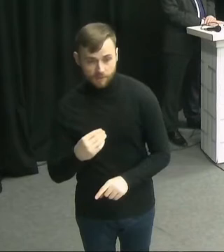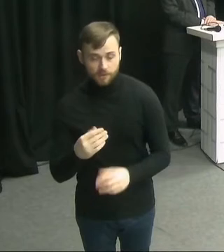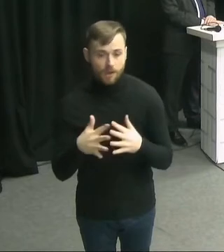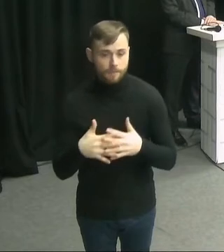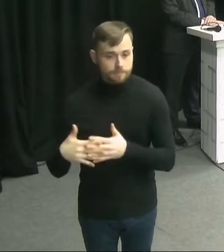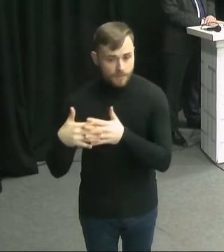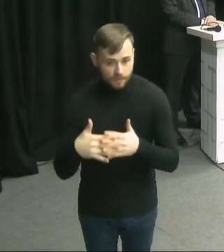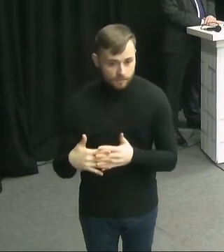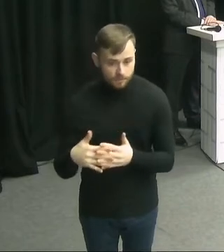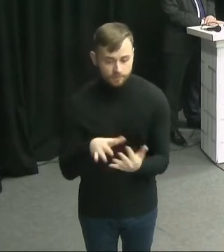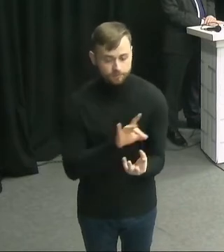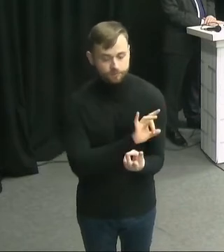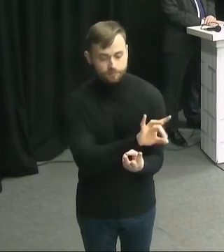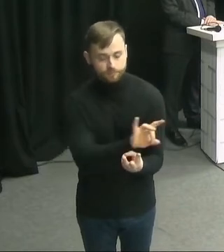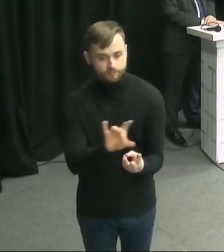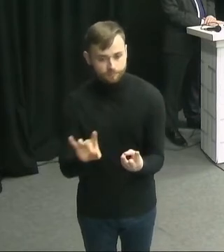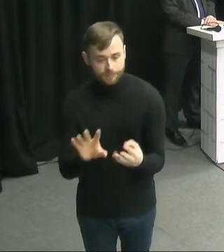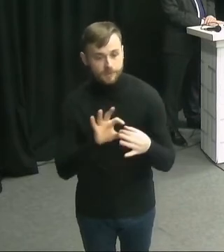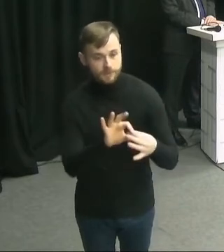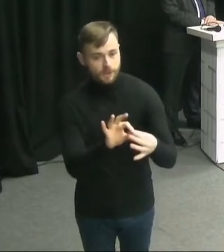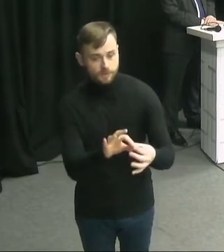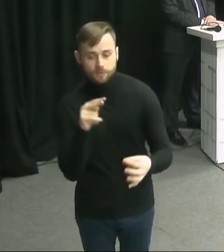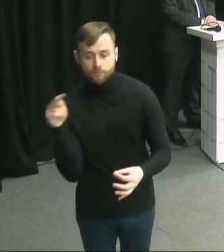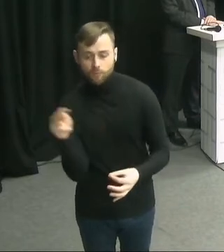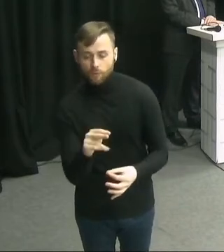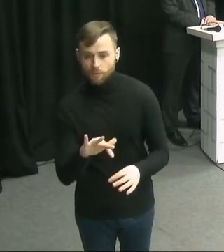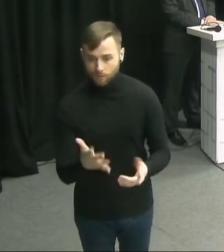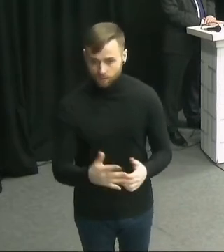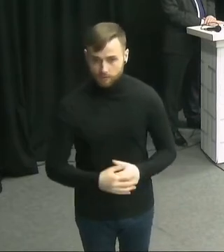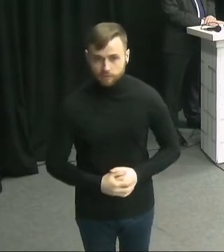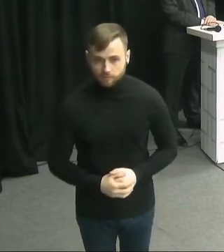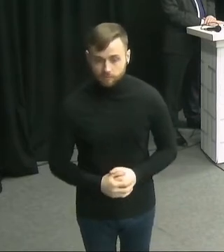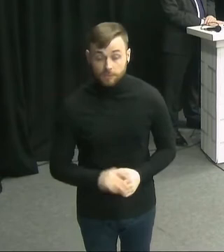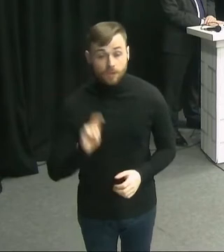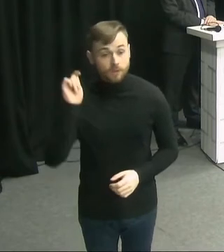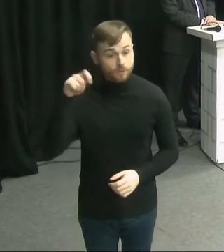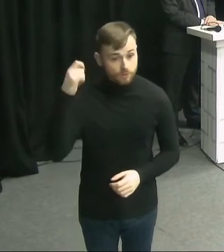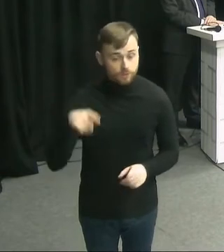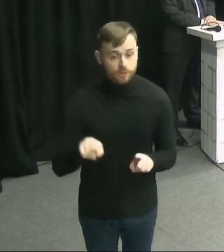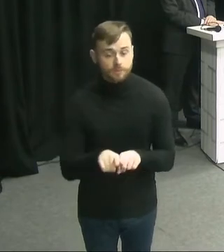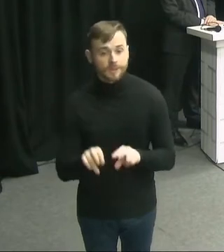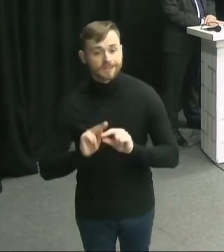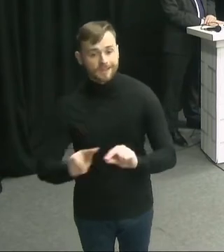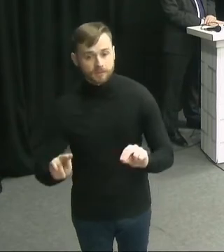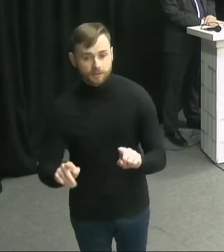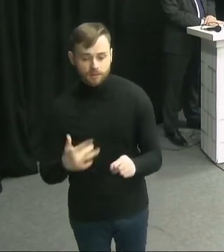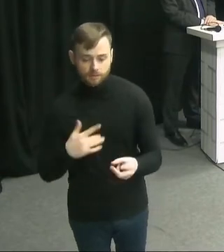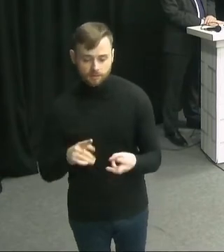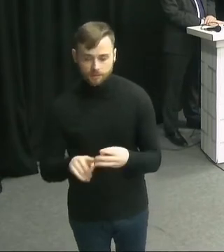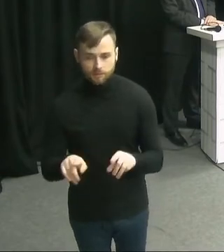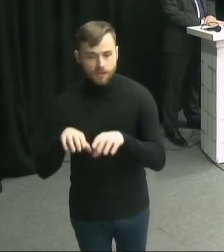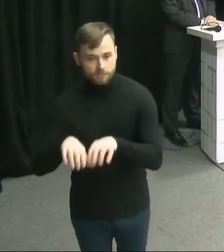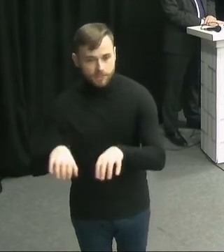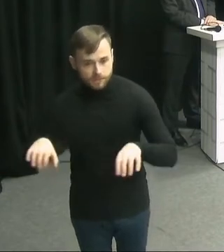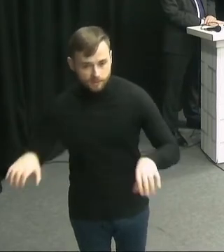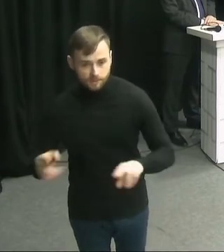difference. Communication differences between the lecturer and the student. Sometimes the relationship is too formal. Sometimes